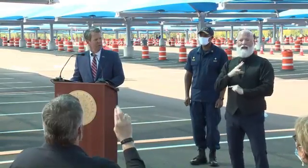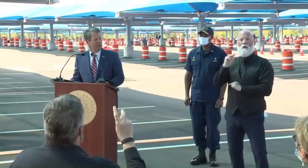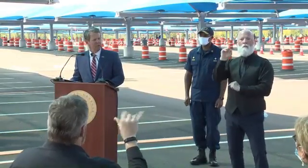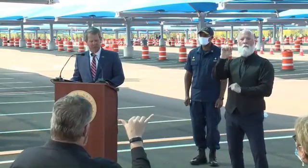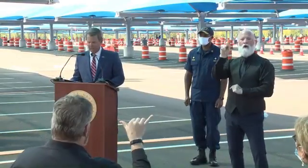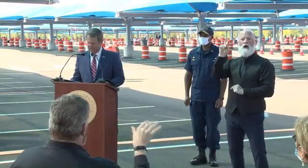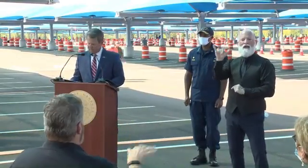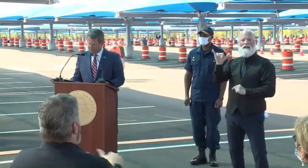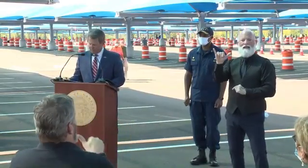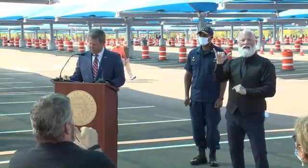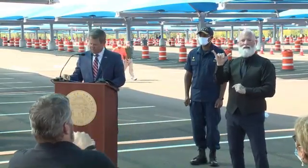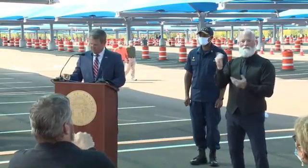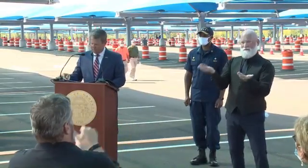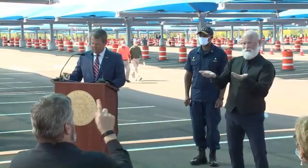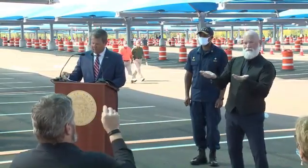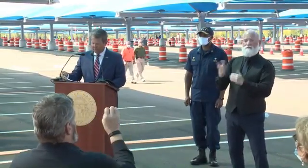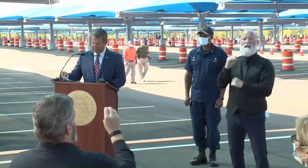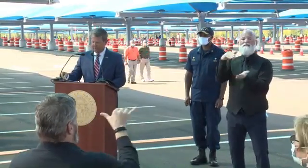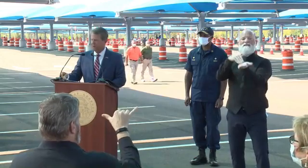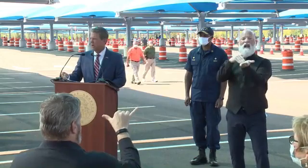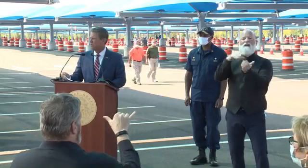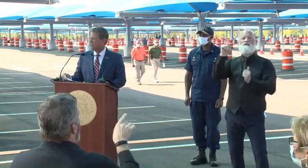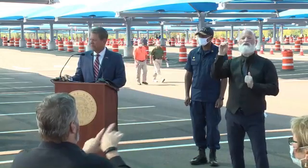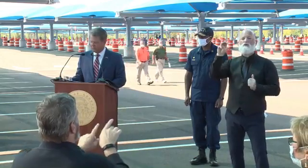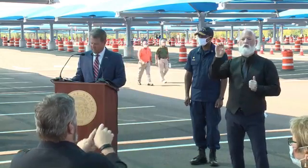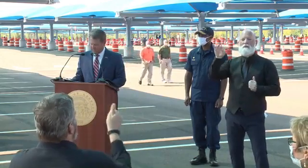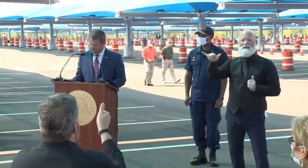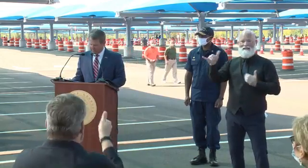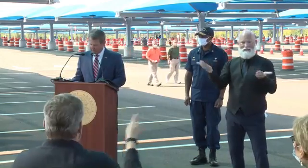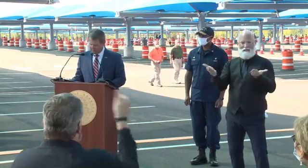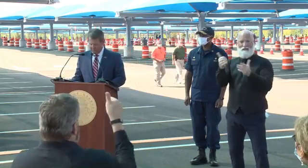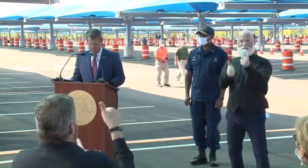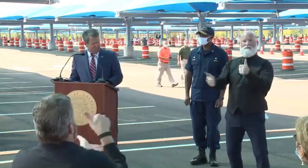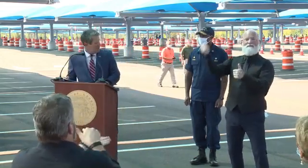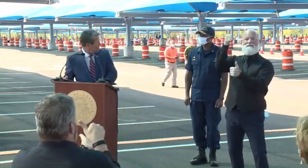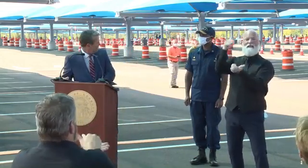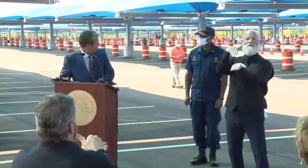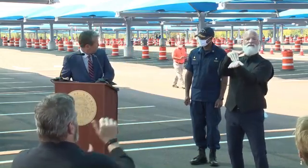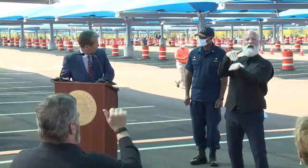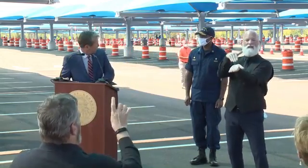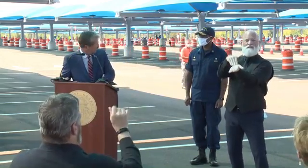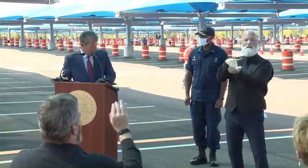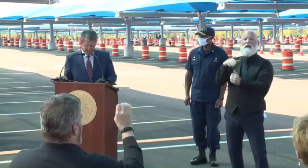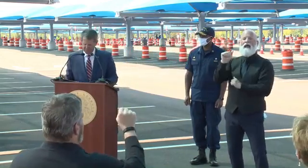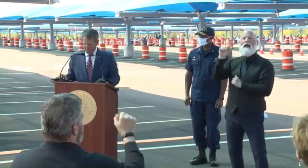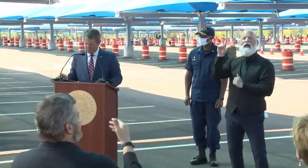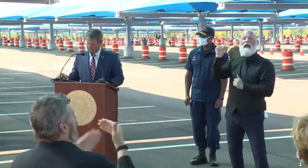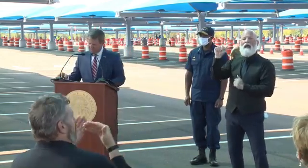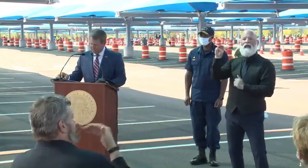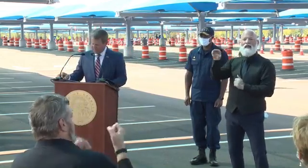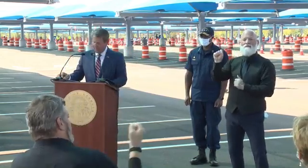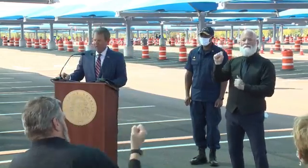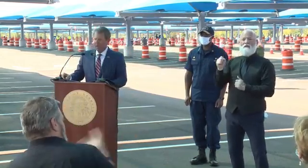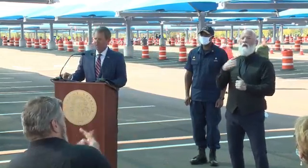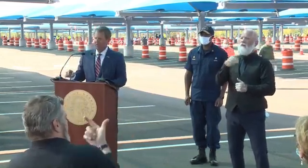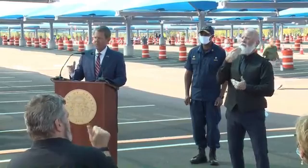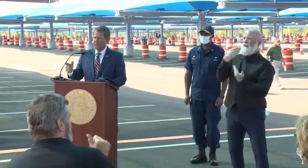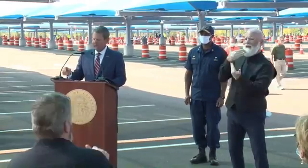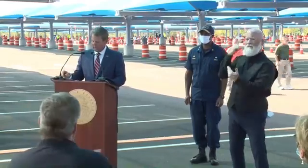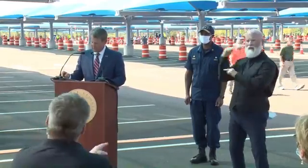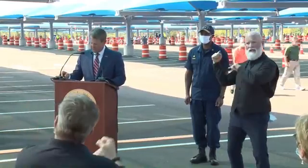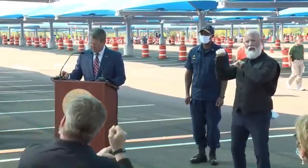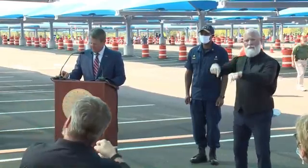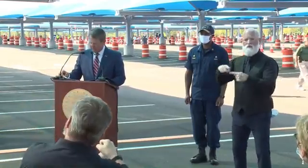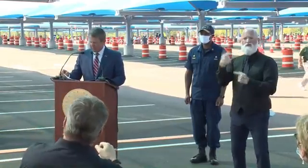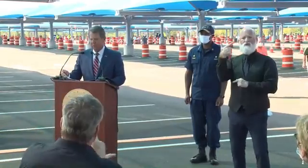We're certainly honored to have the Surgeon General back with us, Dr. Jerome Adams. Thank you for coming back to Georgia. I also